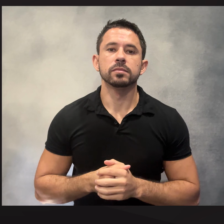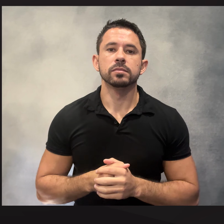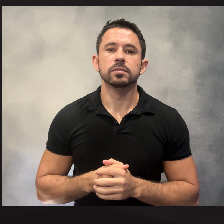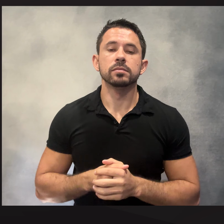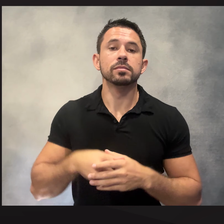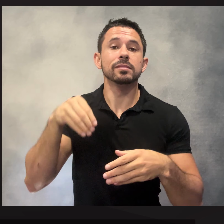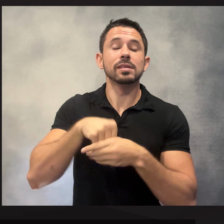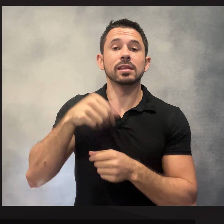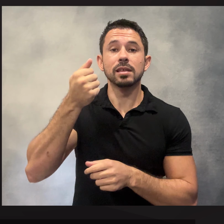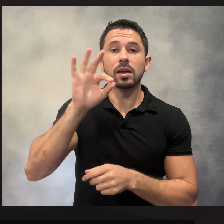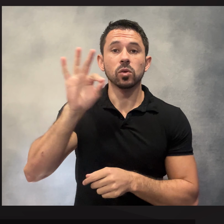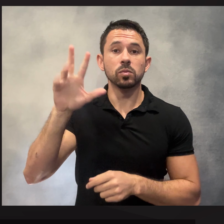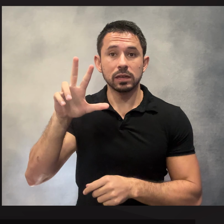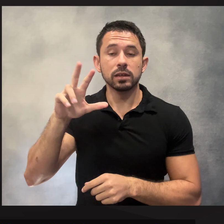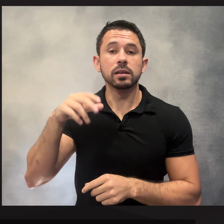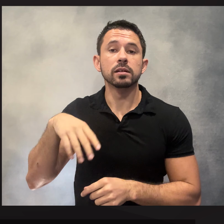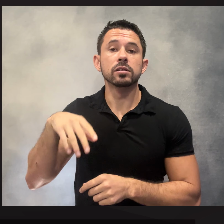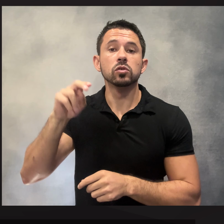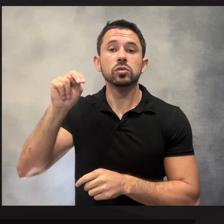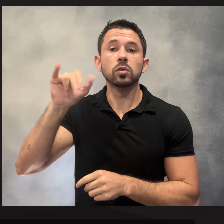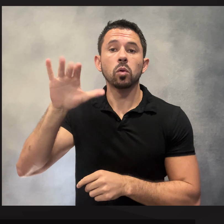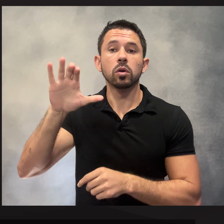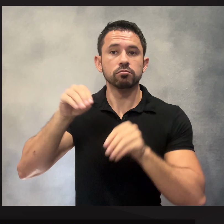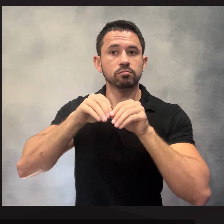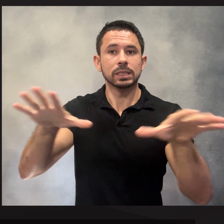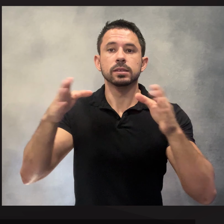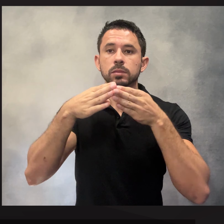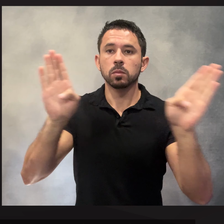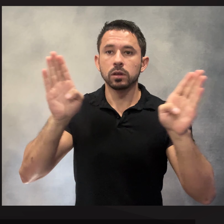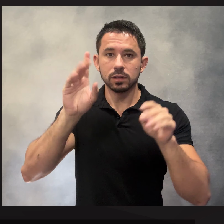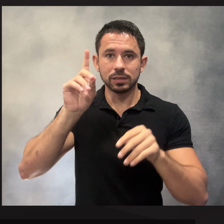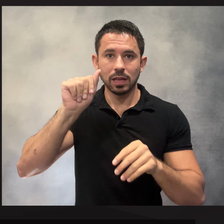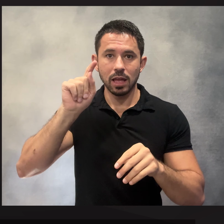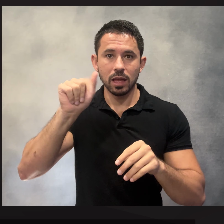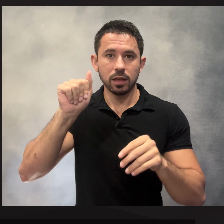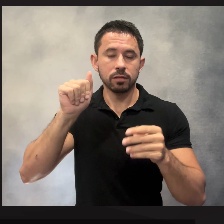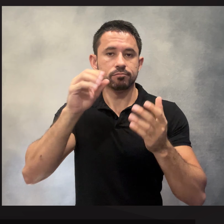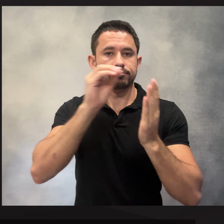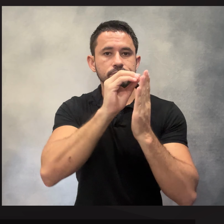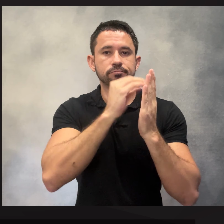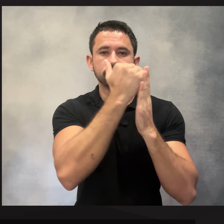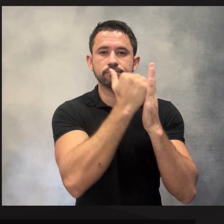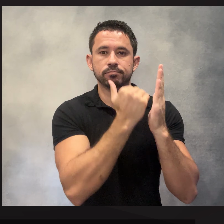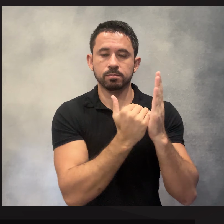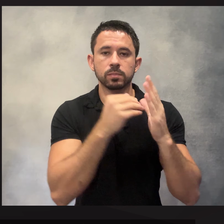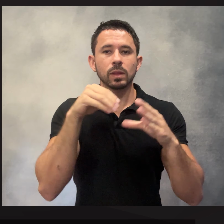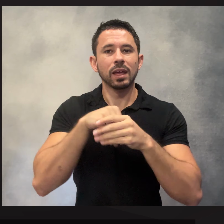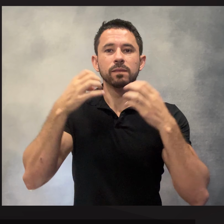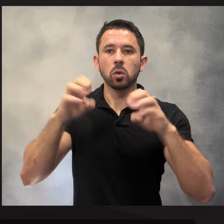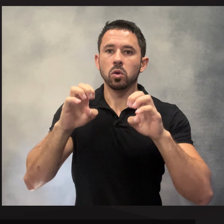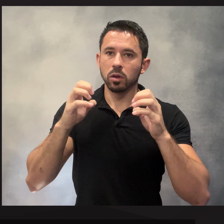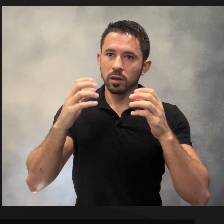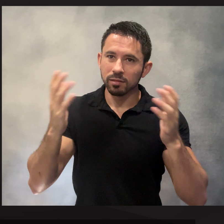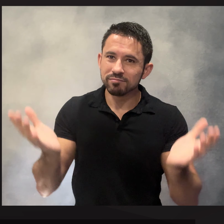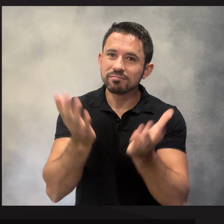In 1993, New York City released its public data directory in an effort to start solving this problem.